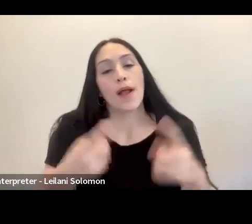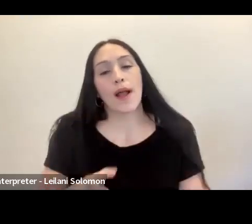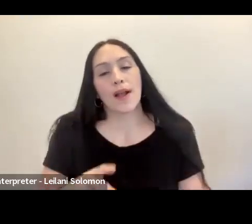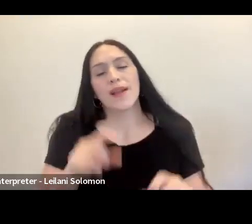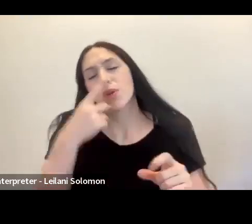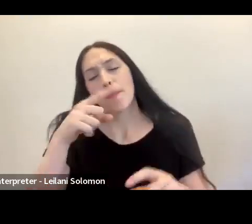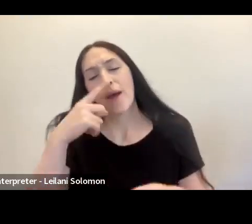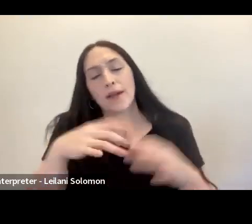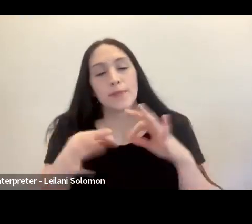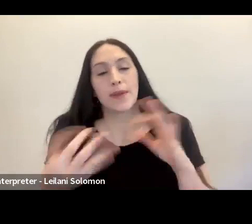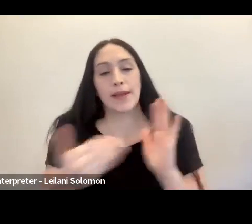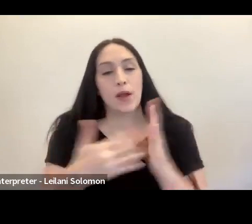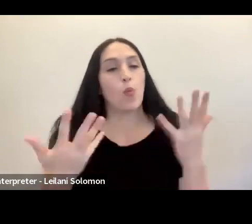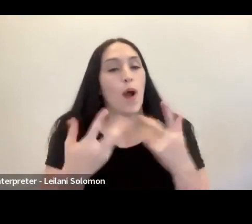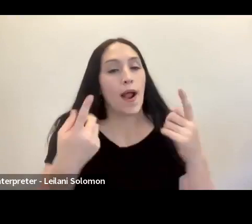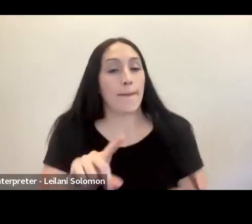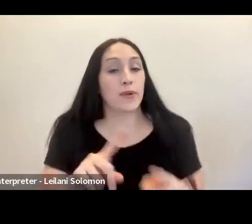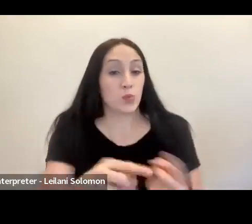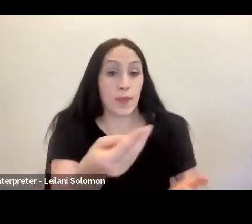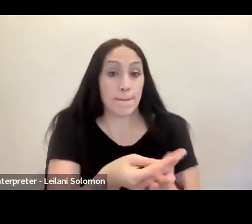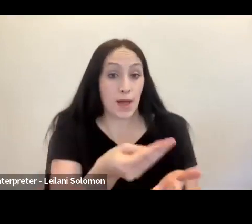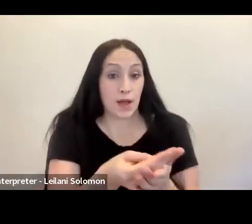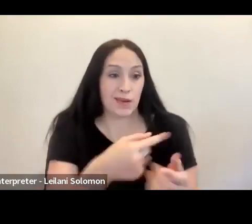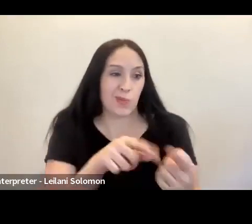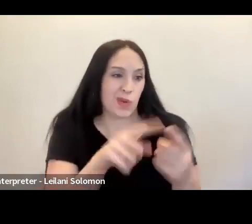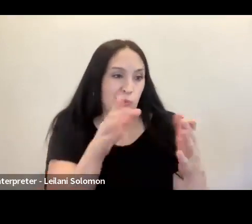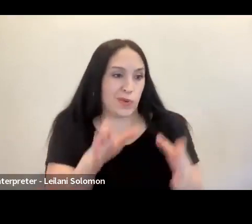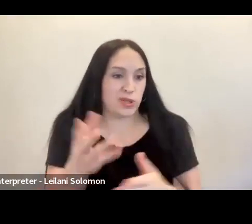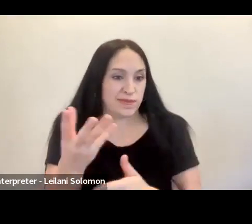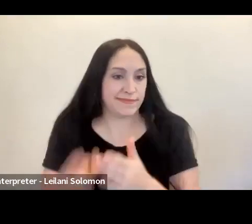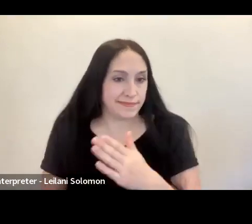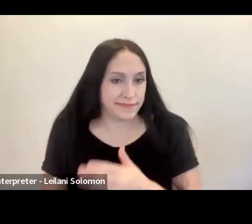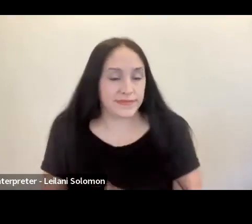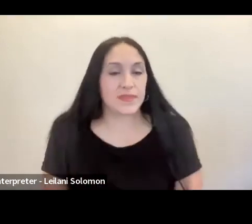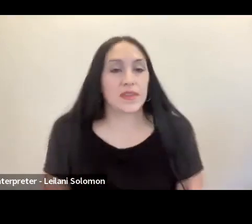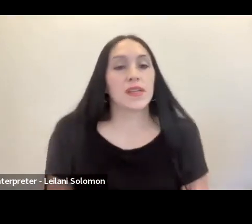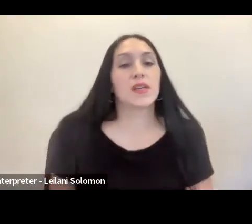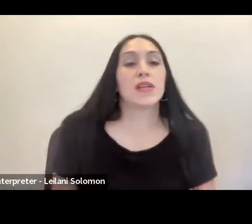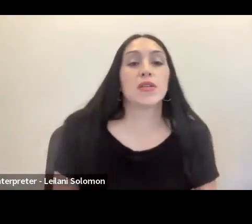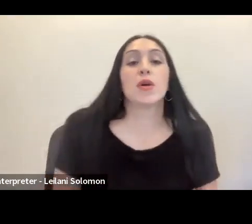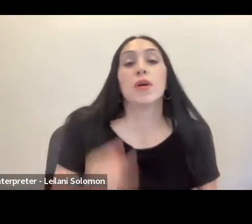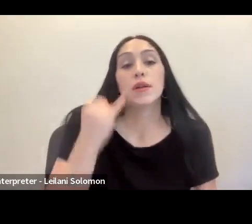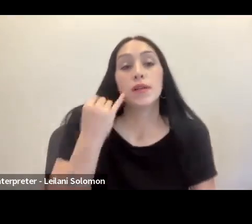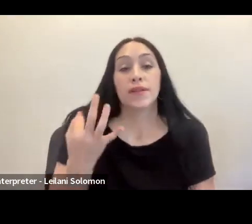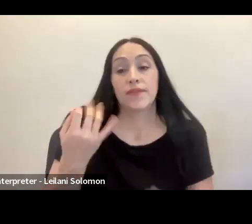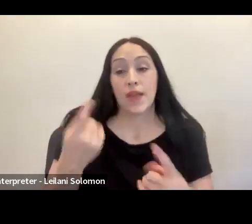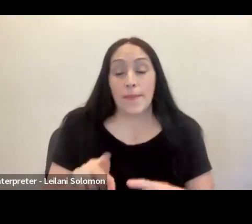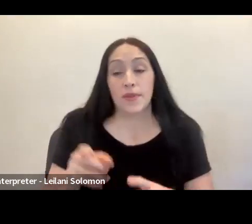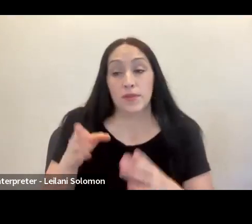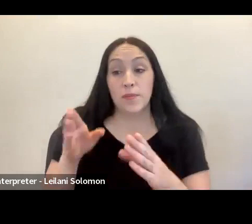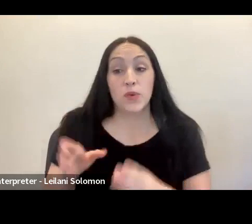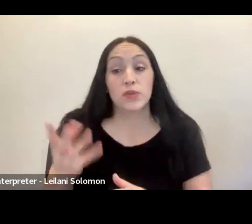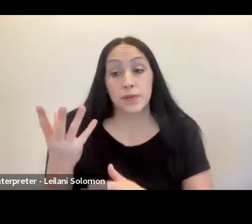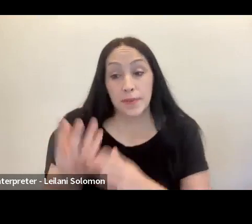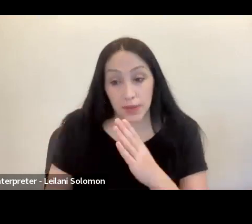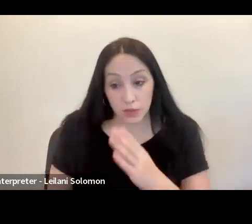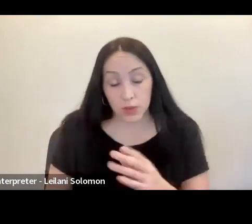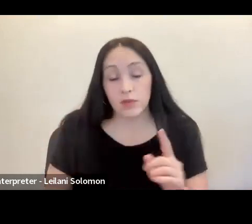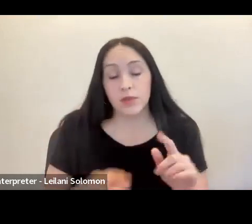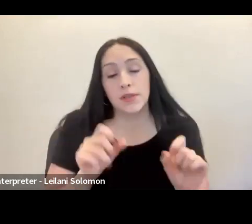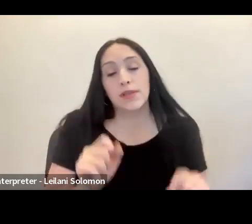So generally, funds in an ABLE account, if a beneficiary passes away, can still be used to pay